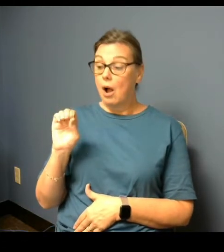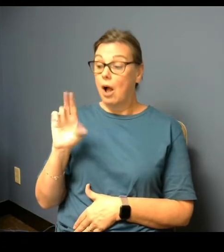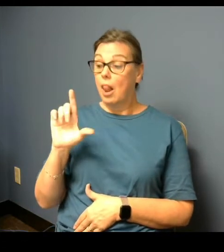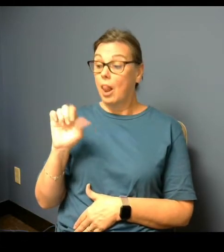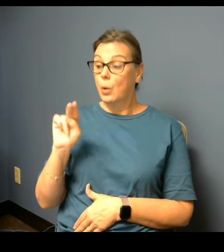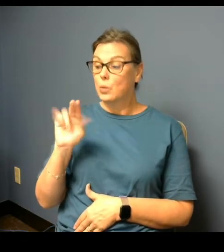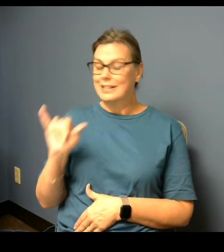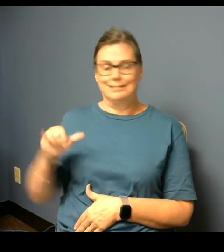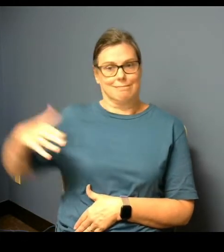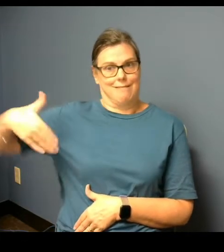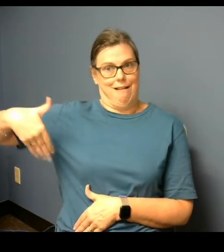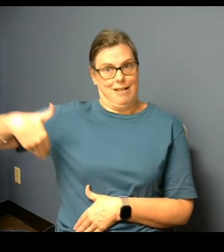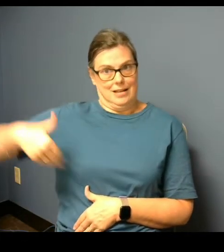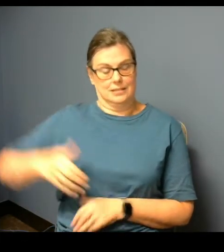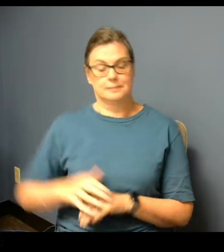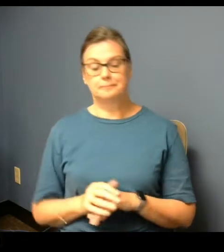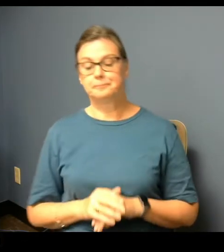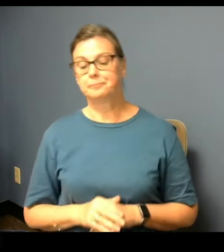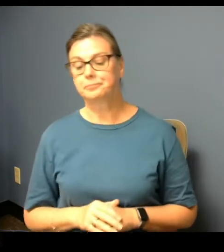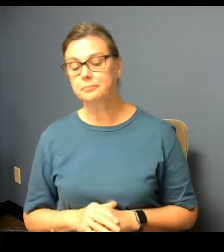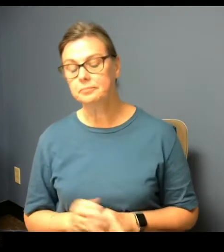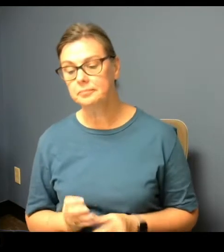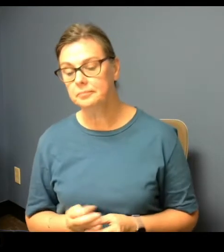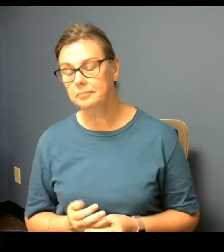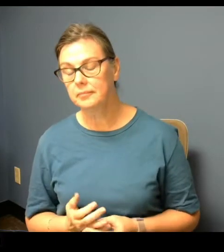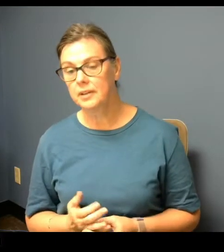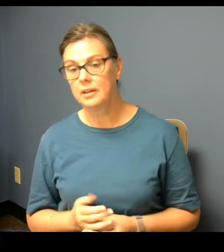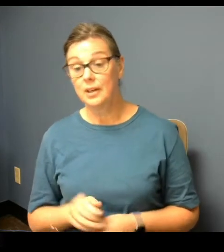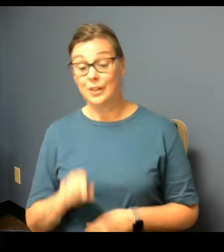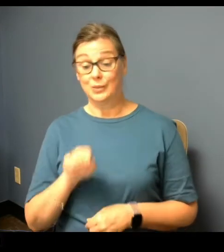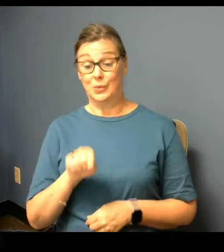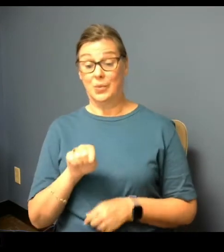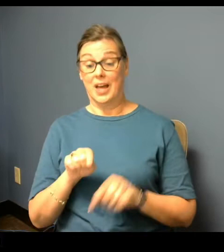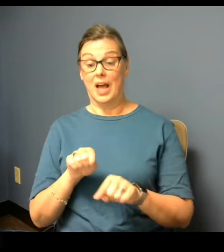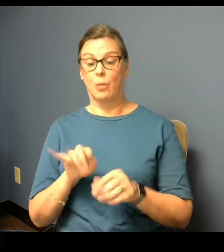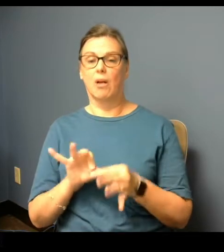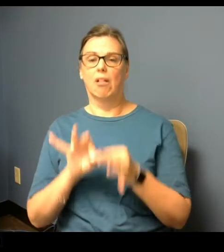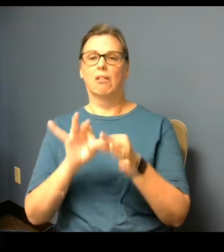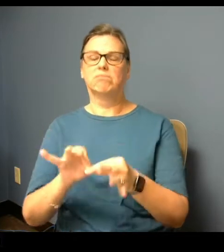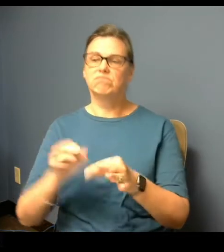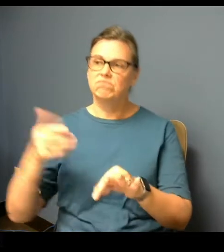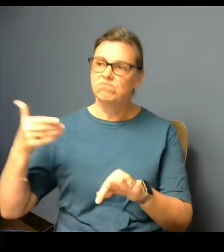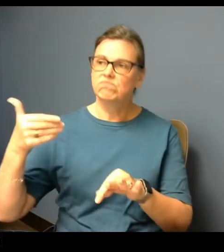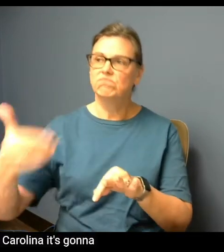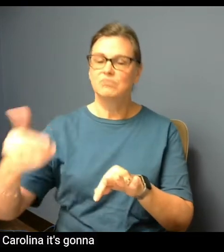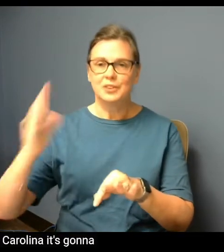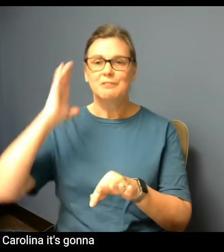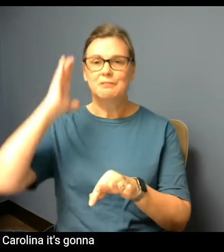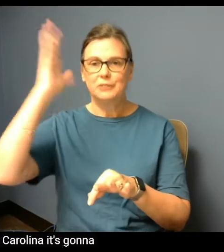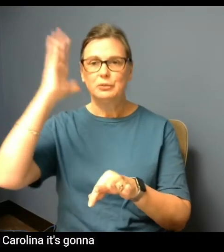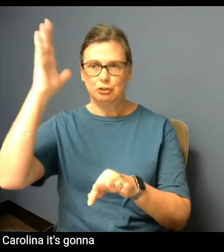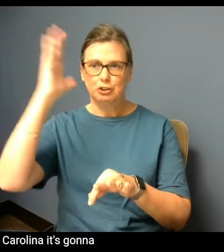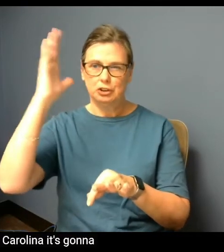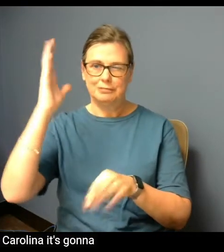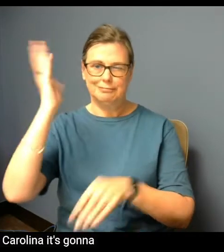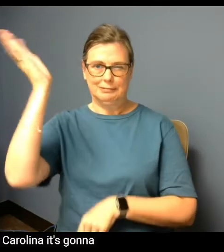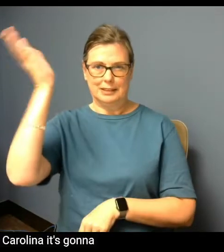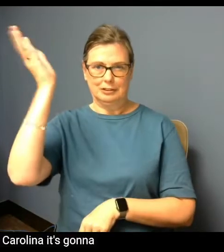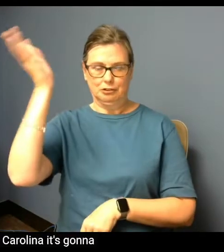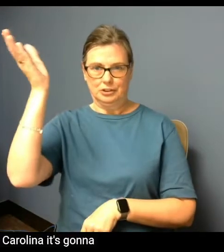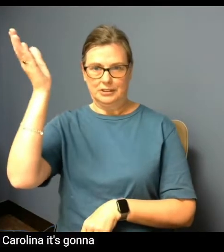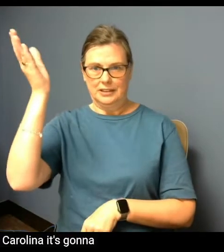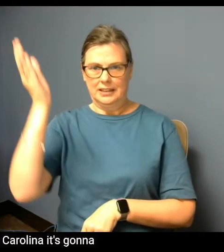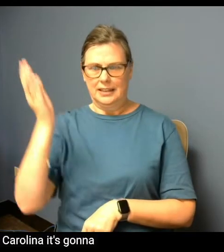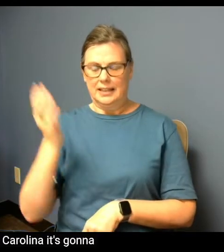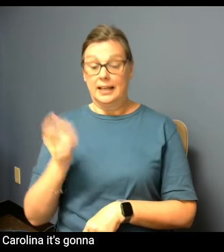from servitude to slavery. So we'll explore that more later, but no, that's your key takeaway with North Carolina I